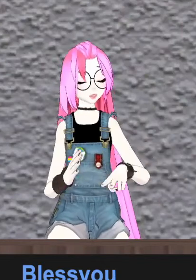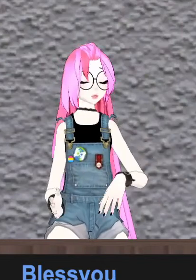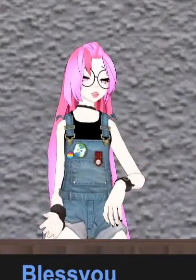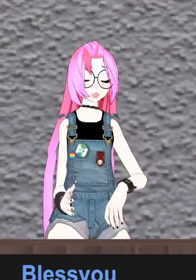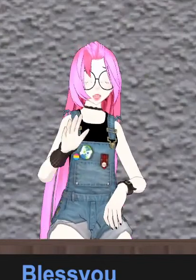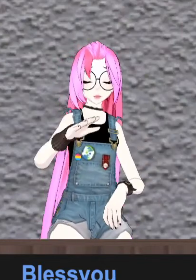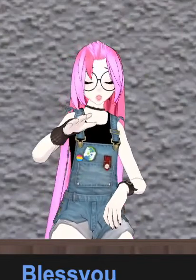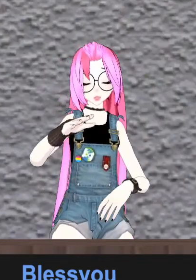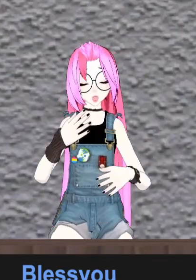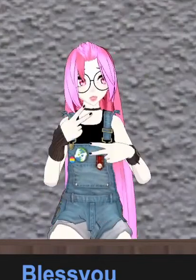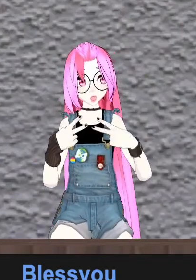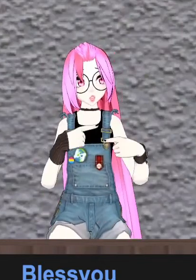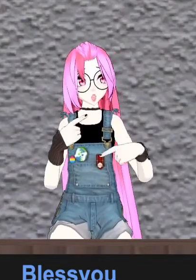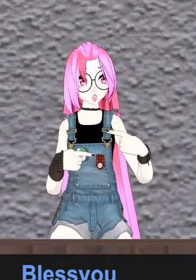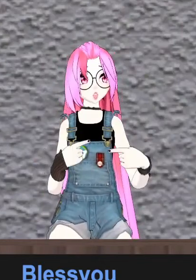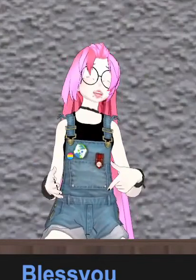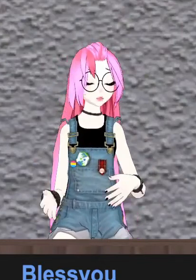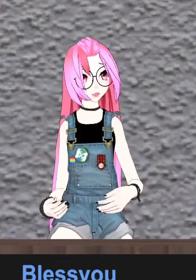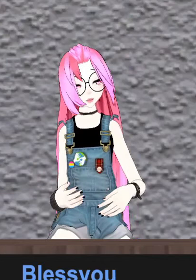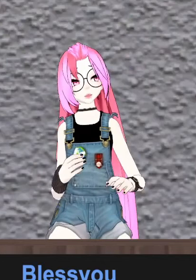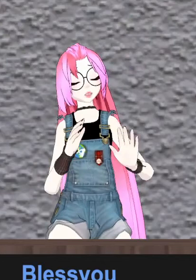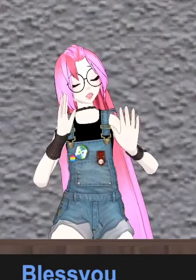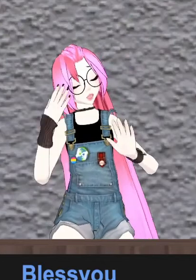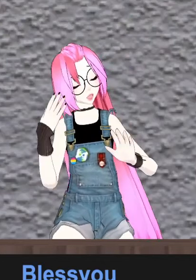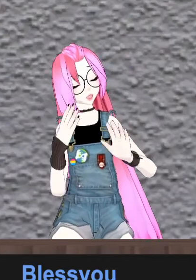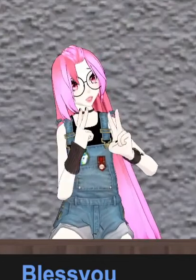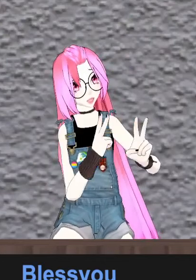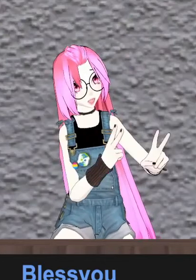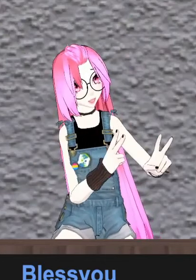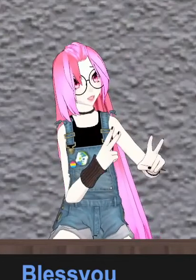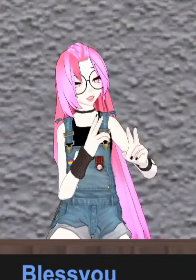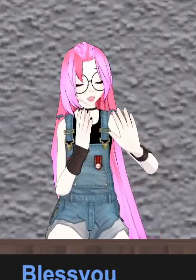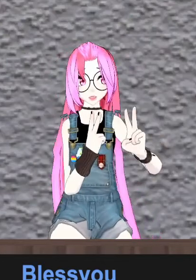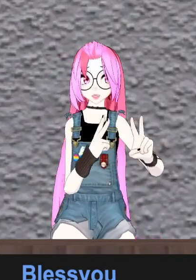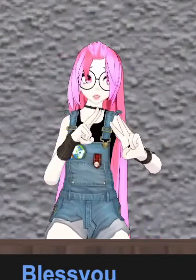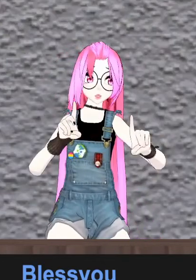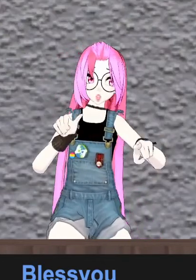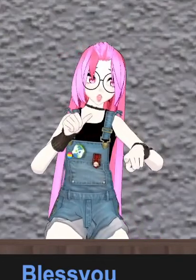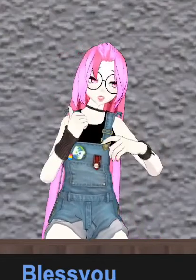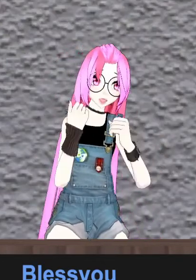not just yo, bro, I want a sign name. I know it's of good intention and of respect, but at the same time,